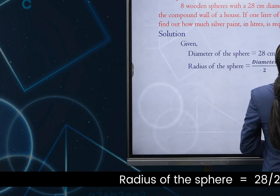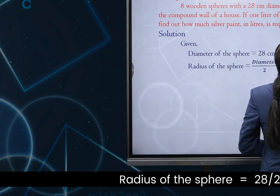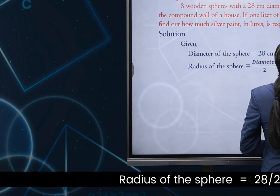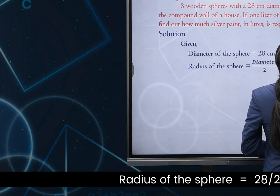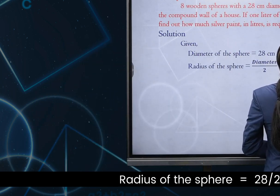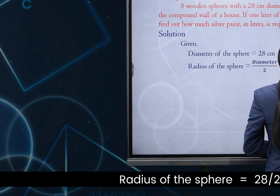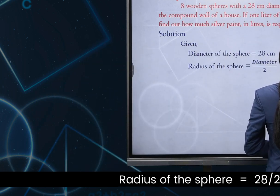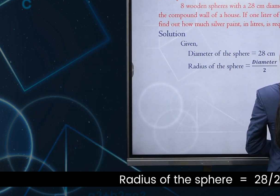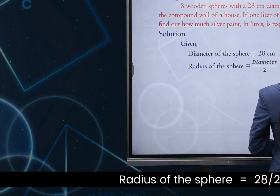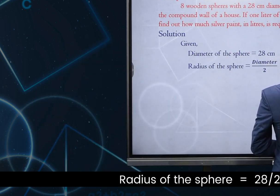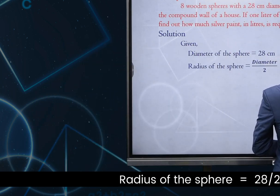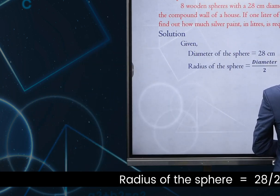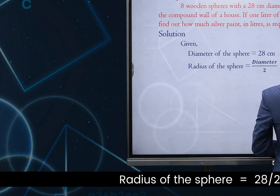to 14 centimeter.